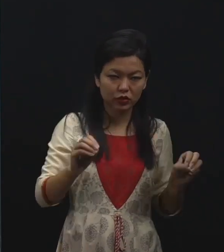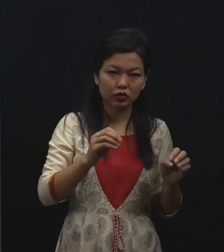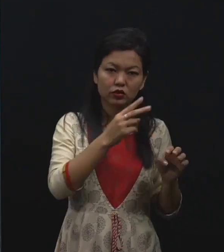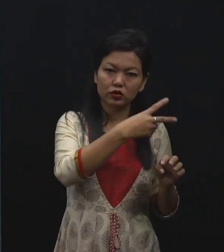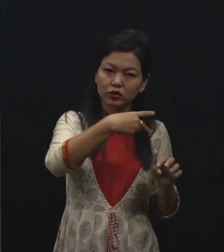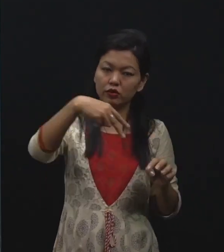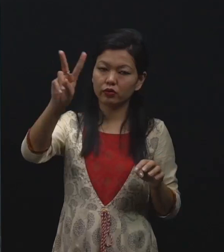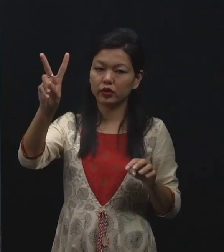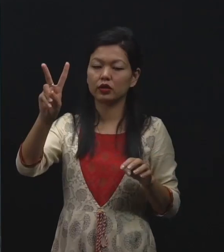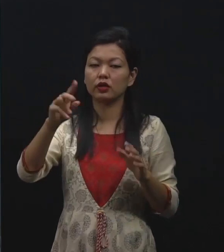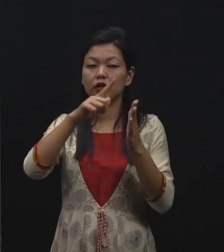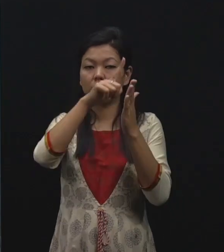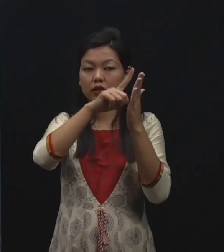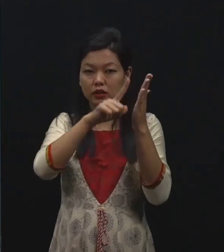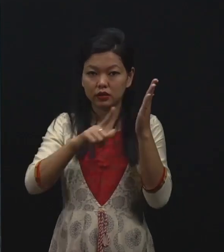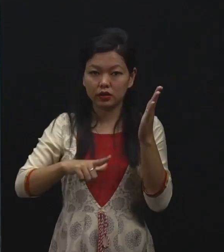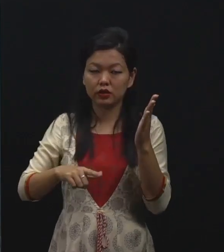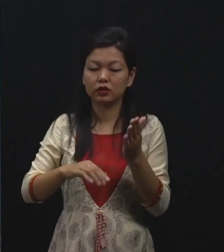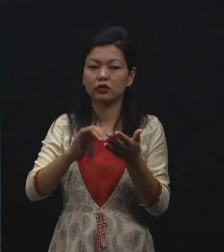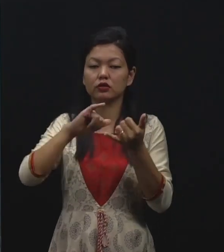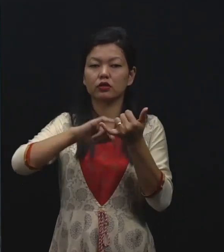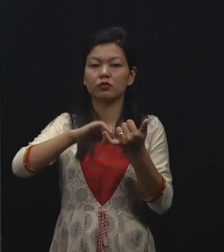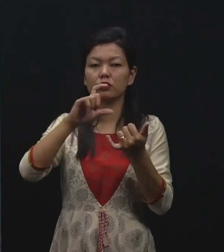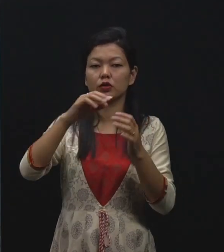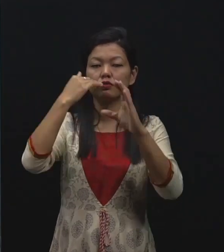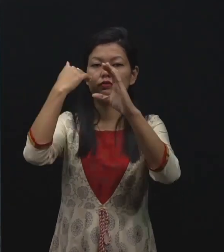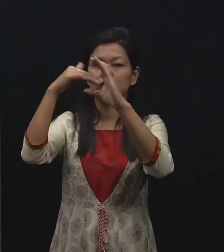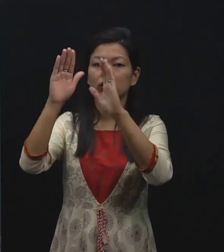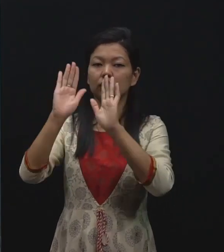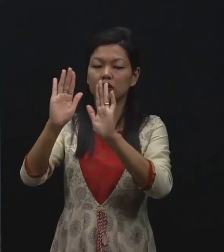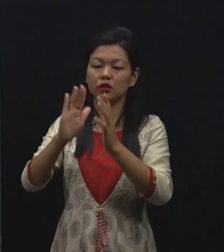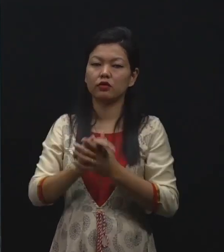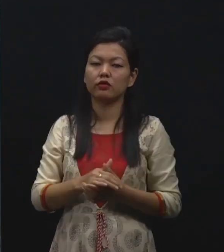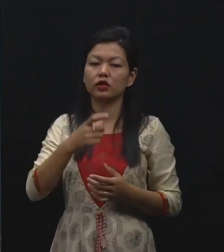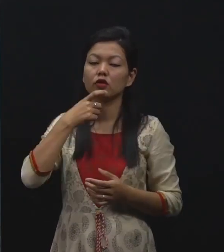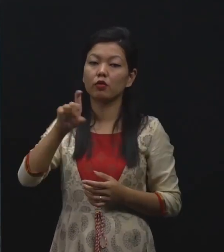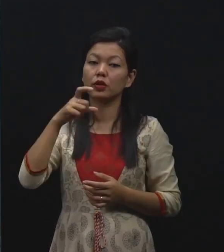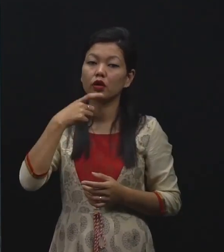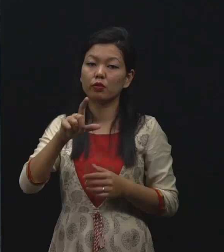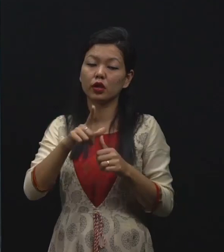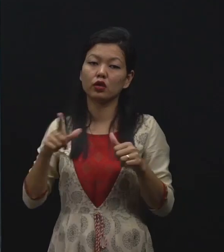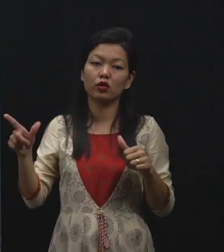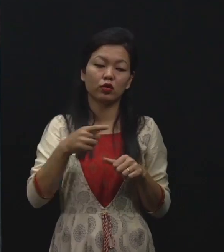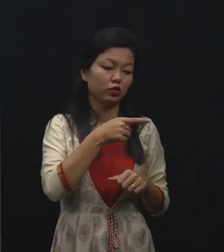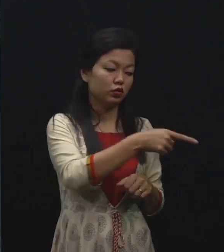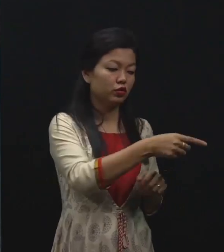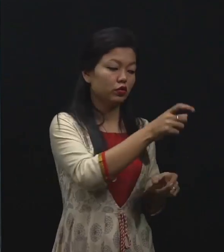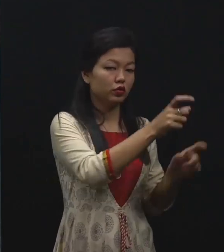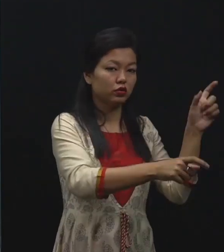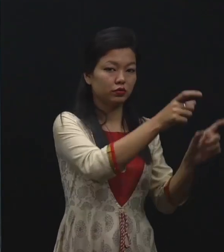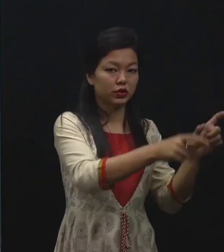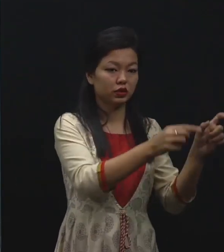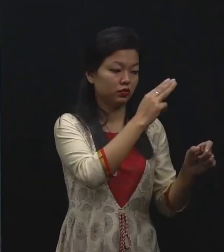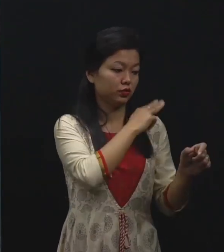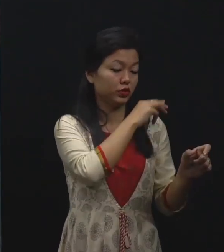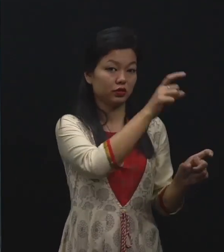took the complaint, okay, against those police officers, whoever was involved in not registering the FIR. Okay, so